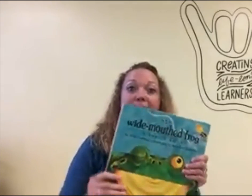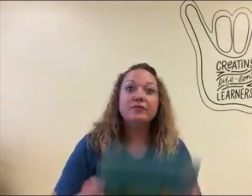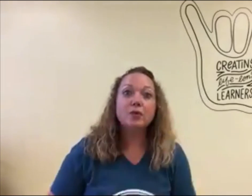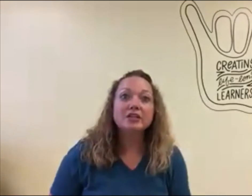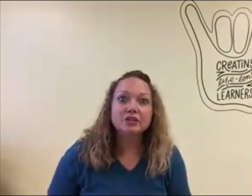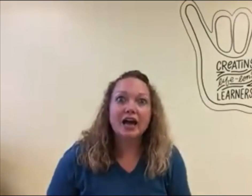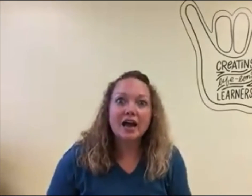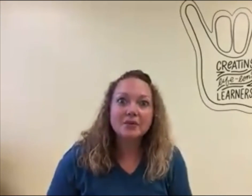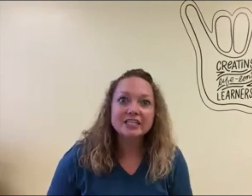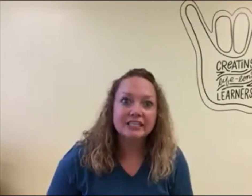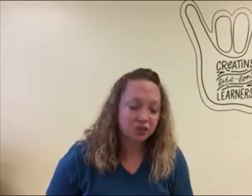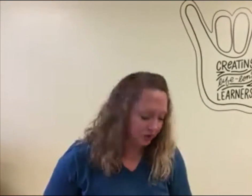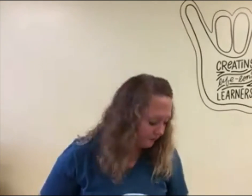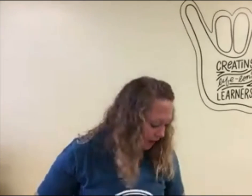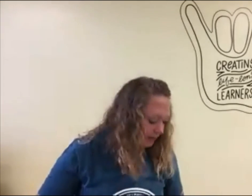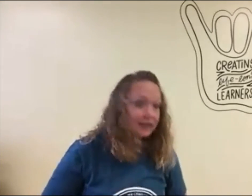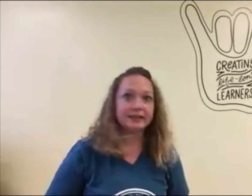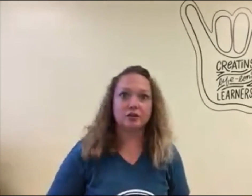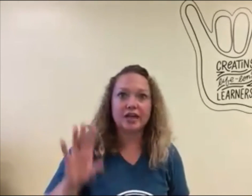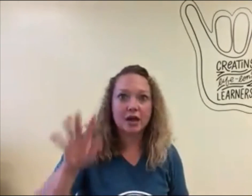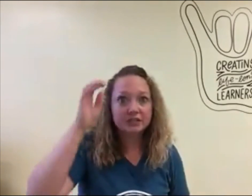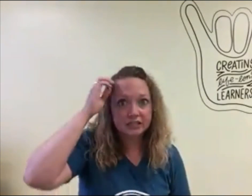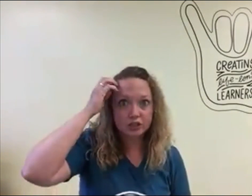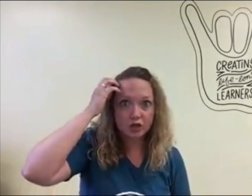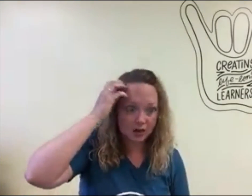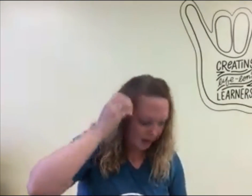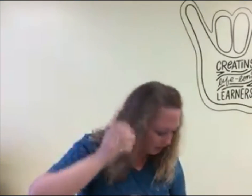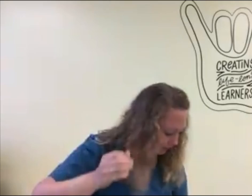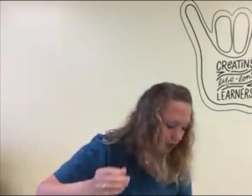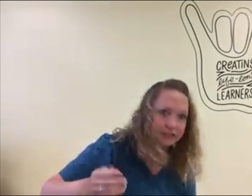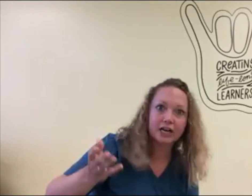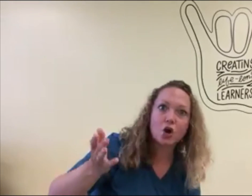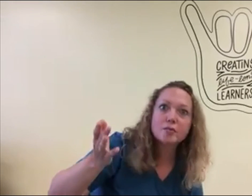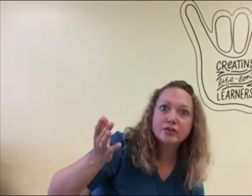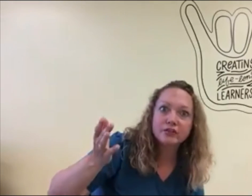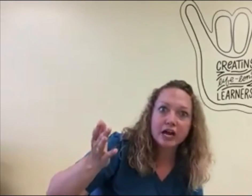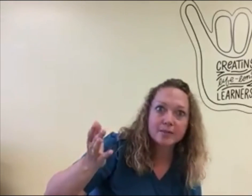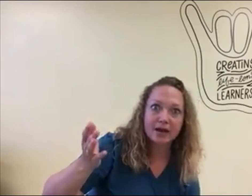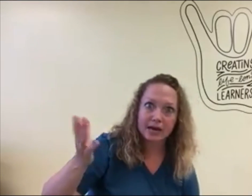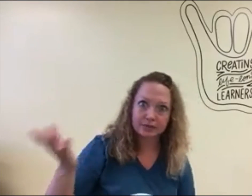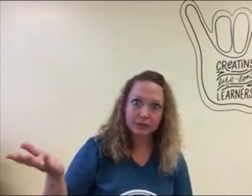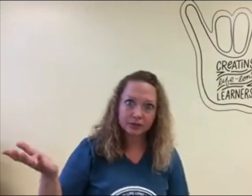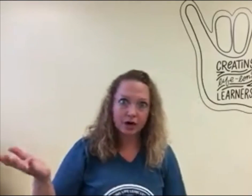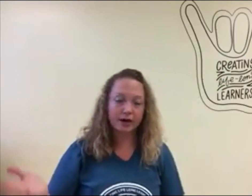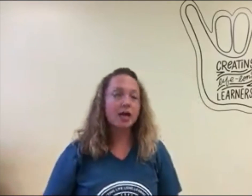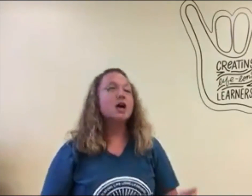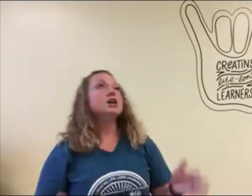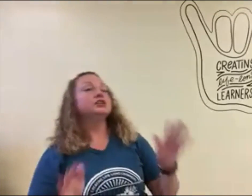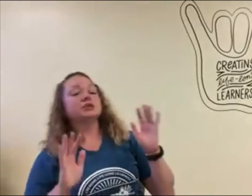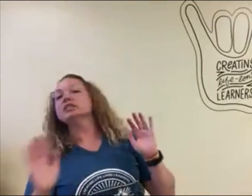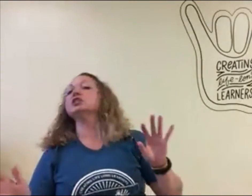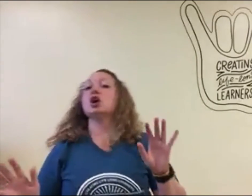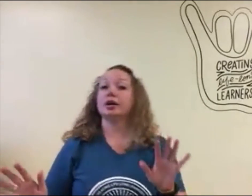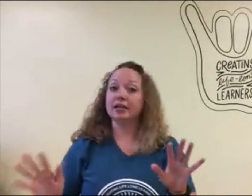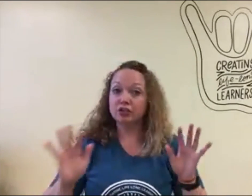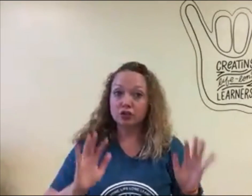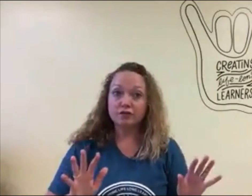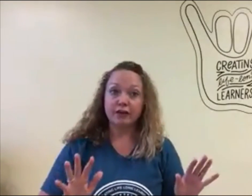that, I want to teach you a fun little counting song about frogs, and I almost forgot about it. I'm so sorry. So this song is so fun. So you need to